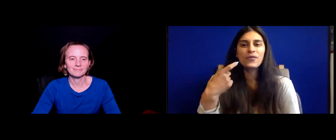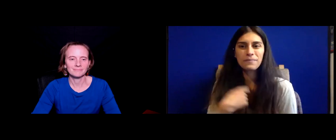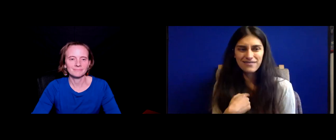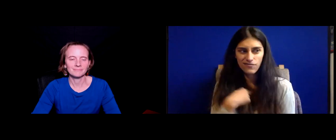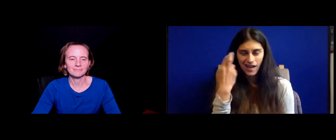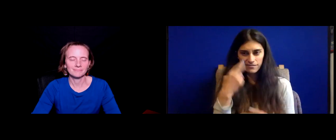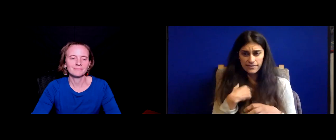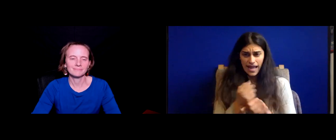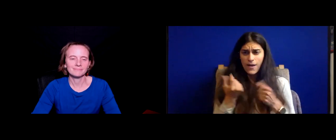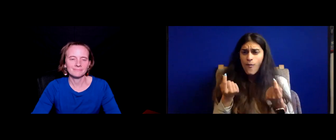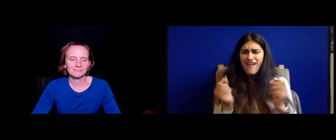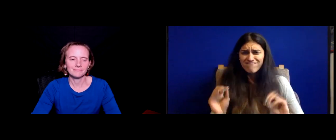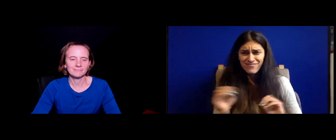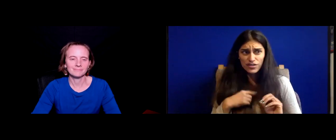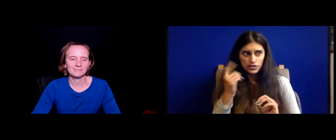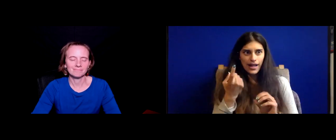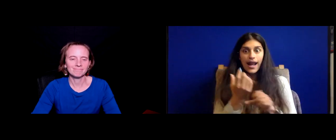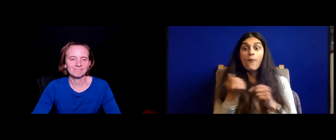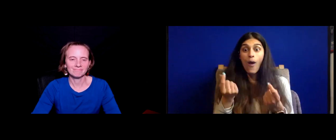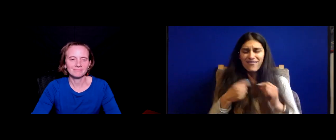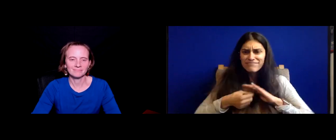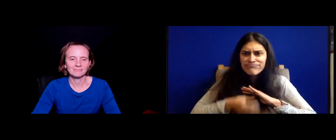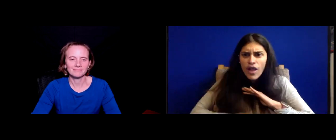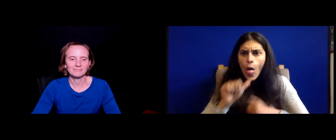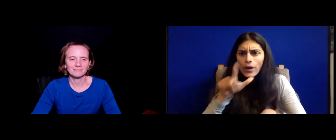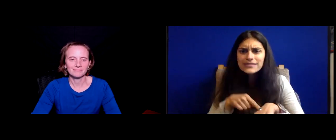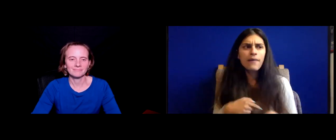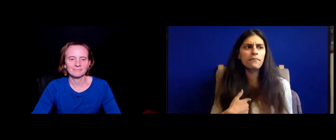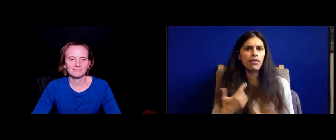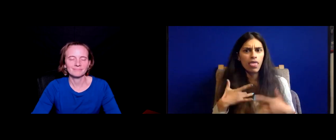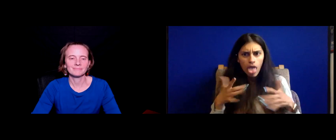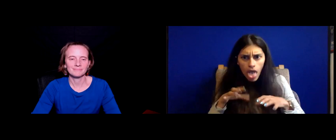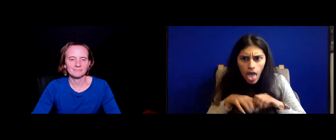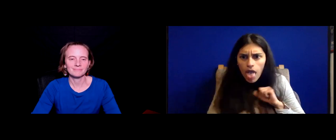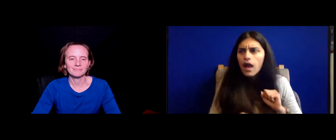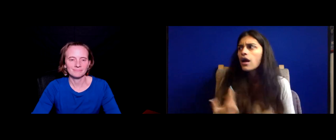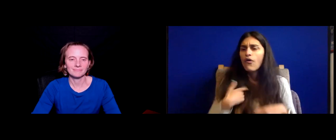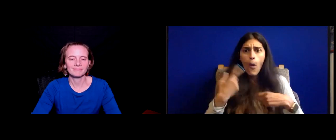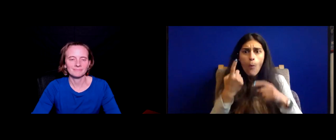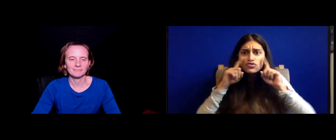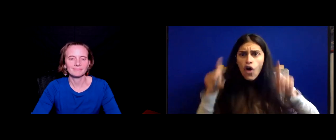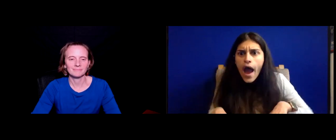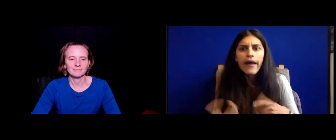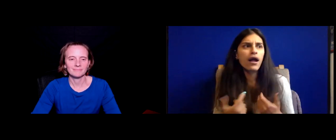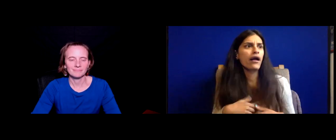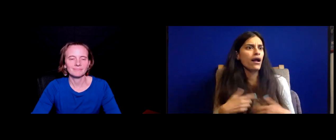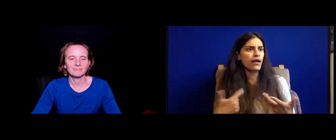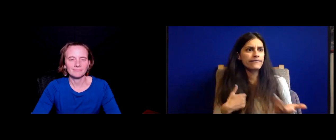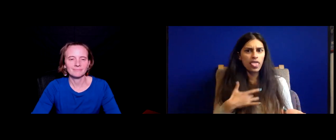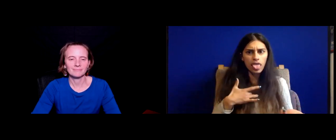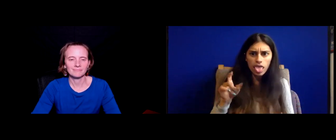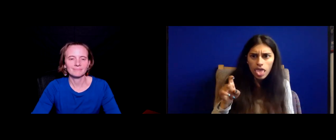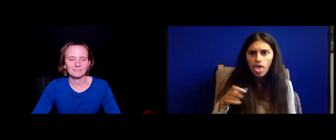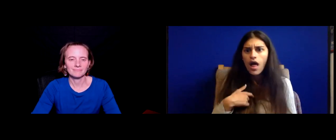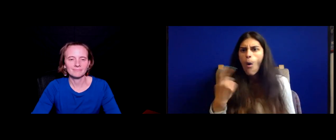that other person, gaslighting and using other techniques to make me feel bad about myself, to make me not trust